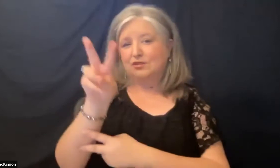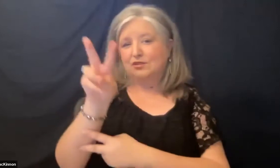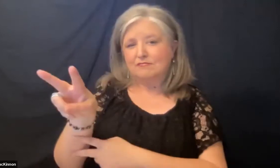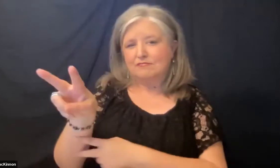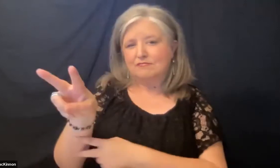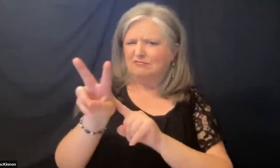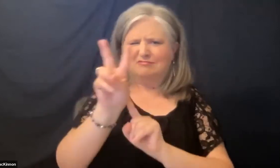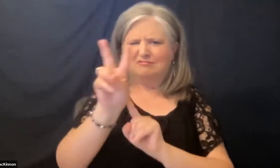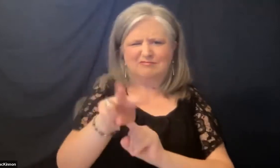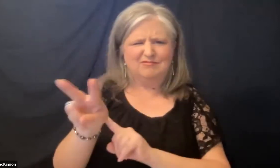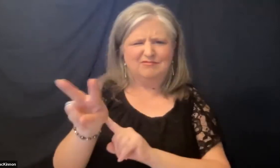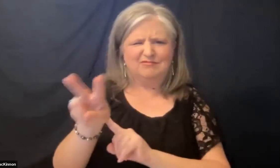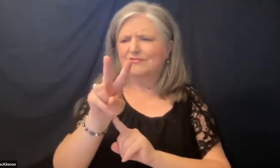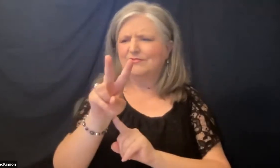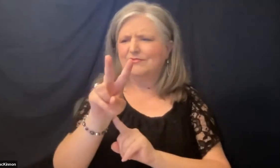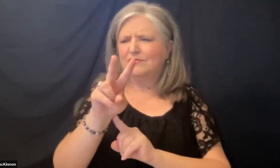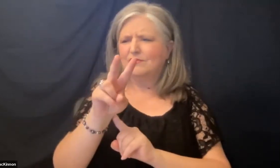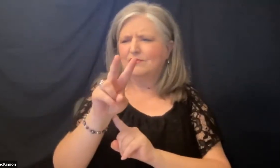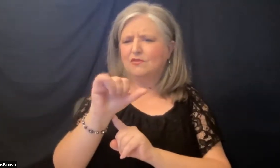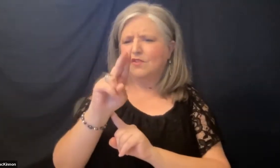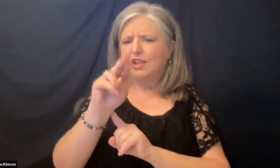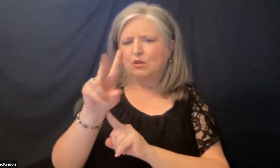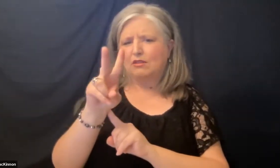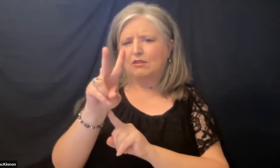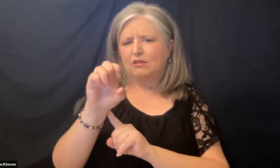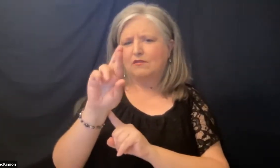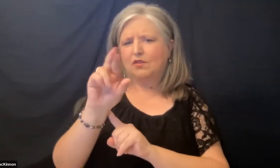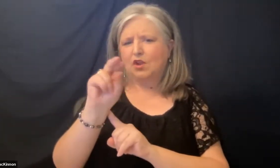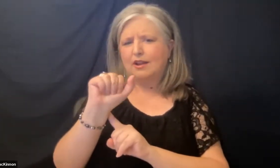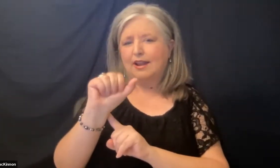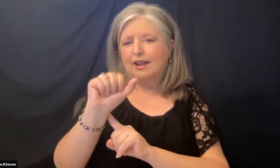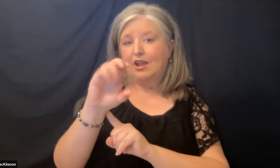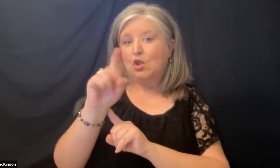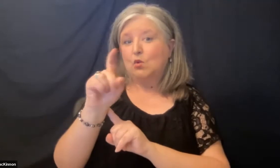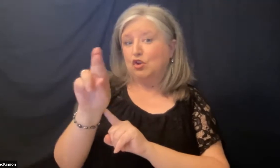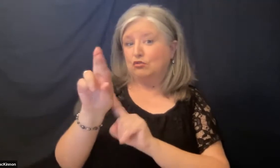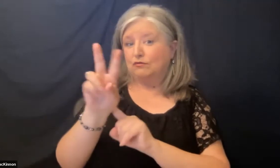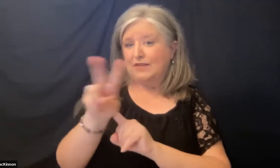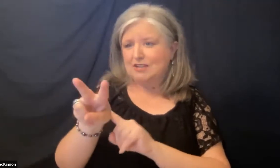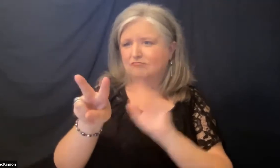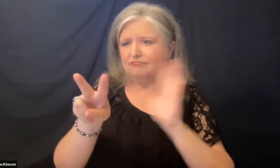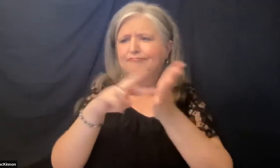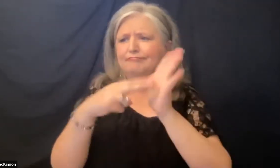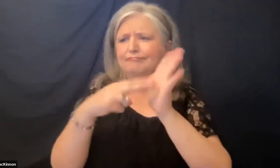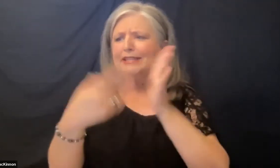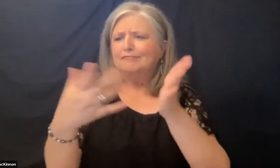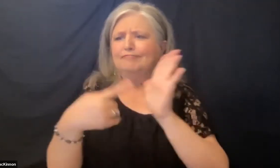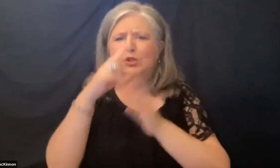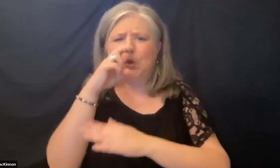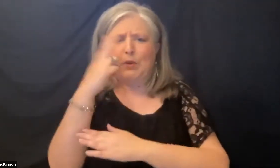Tonight's showcase will feature something called, we sign it like BV, which refers to,